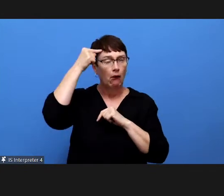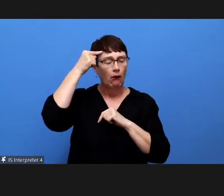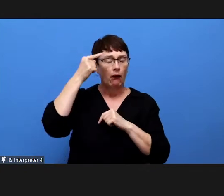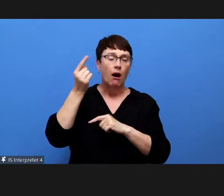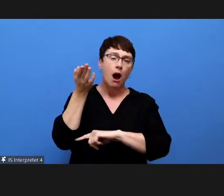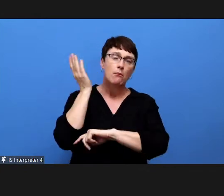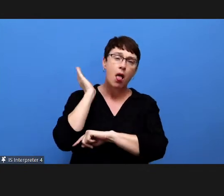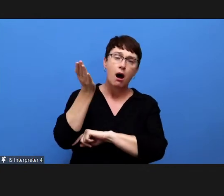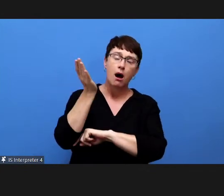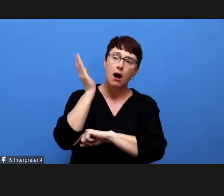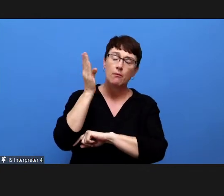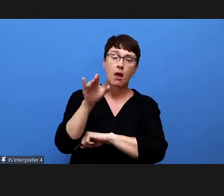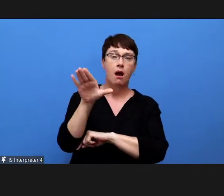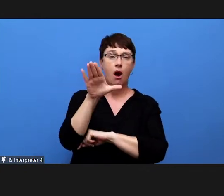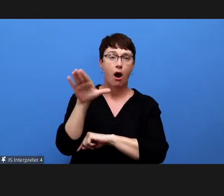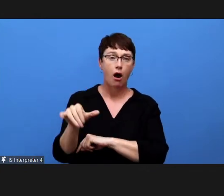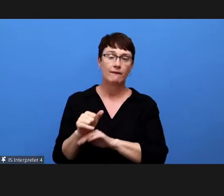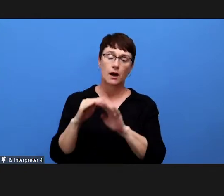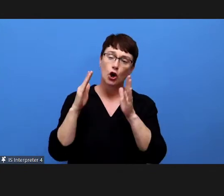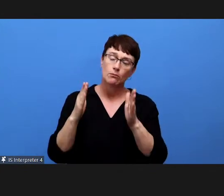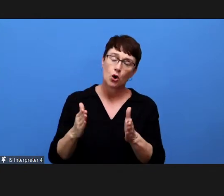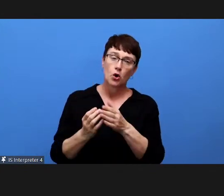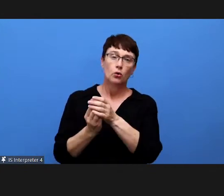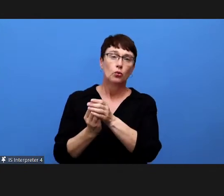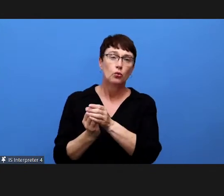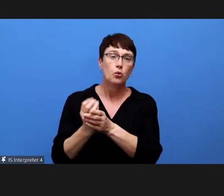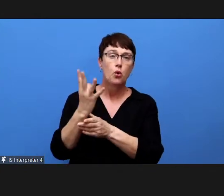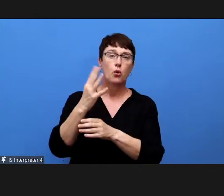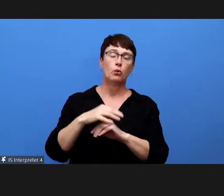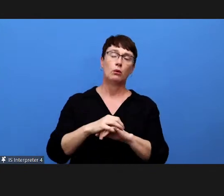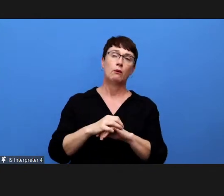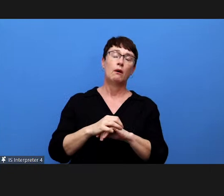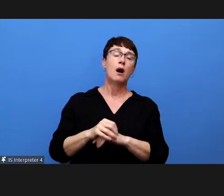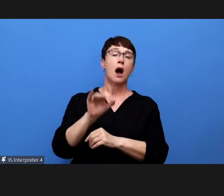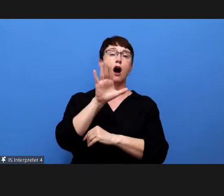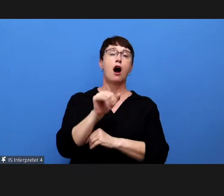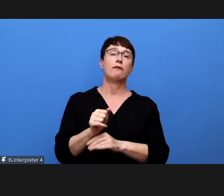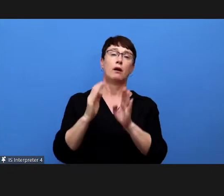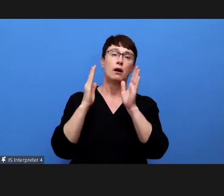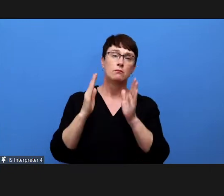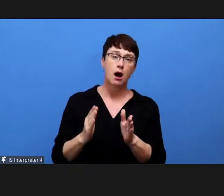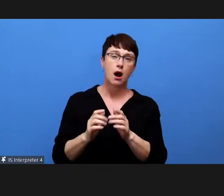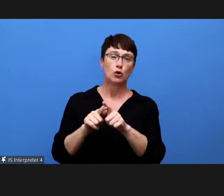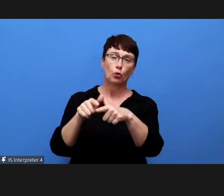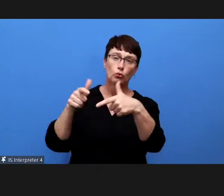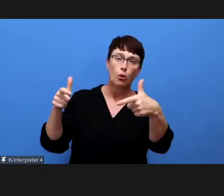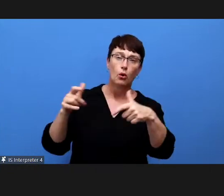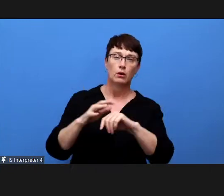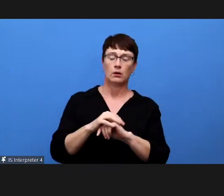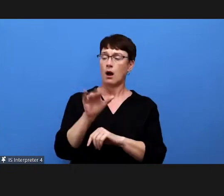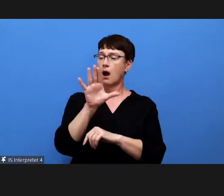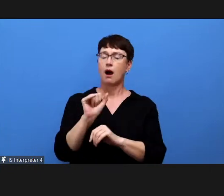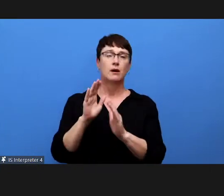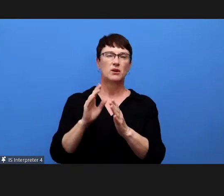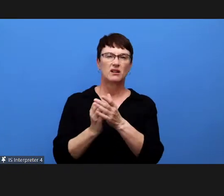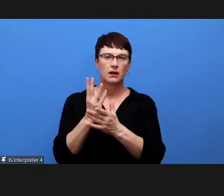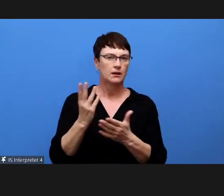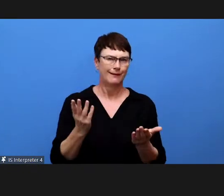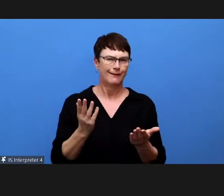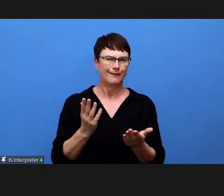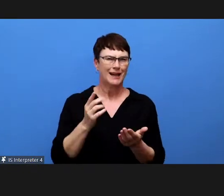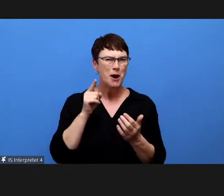to the audience to look at how do we push the boundaries of our data systems